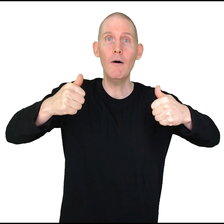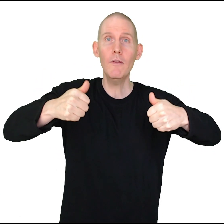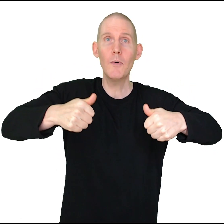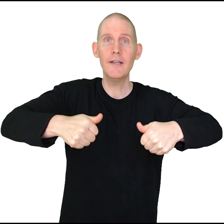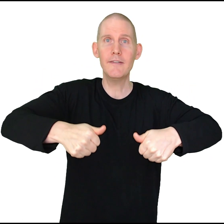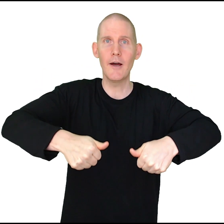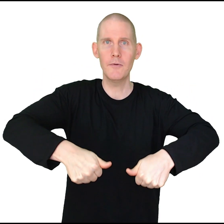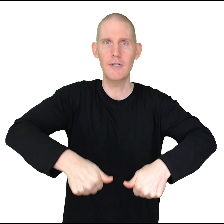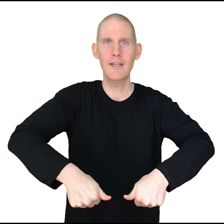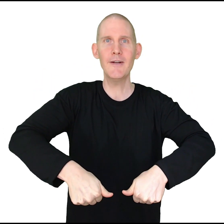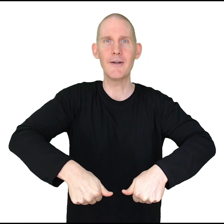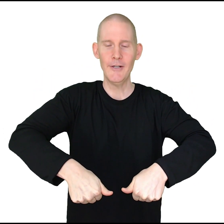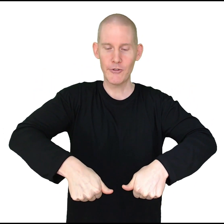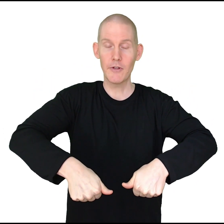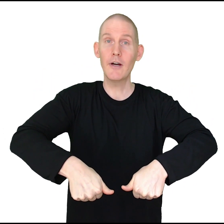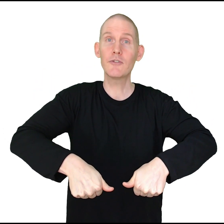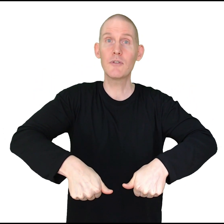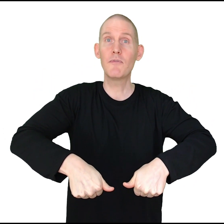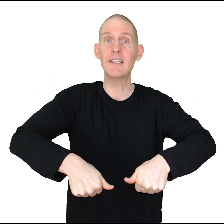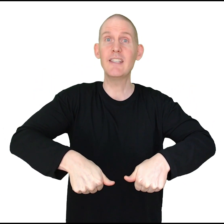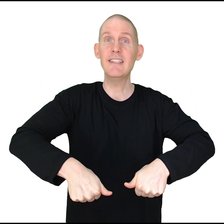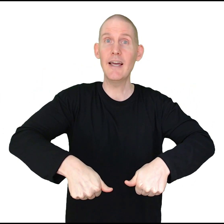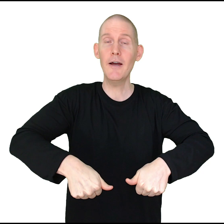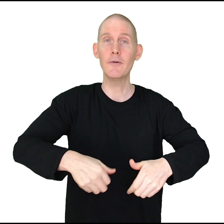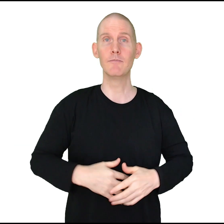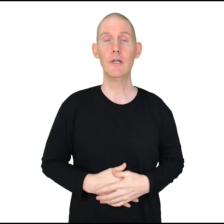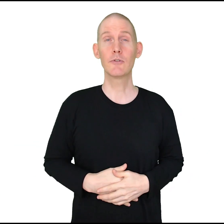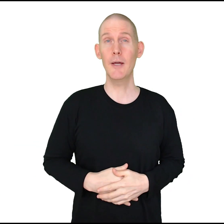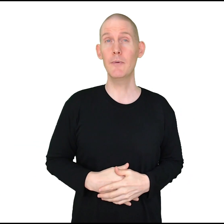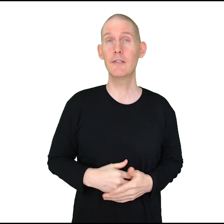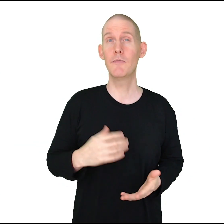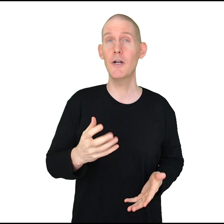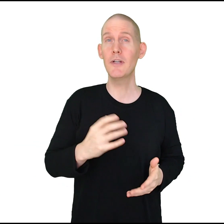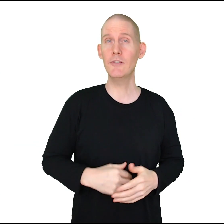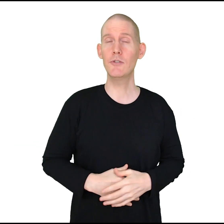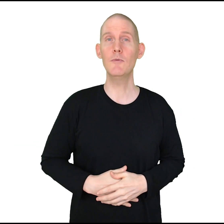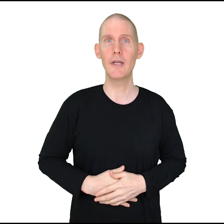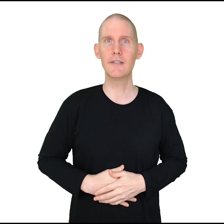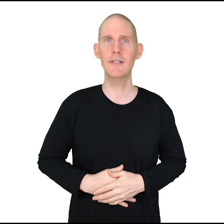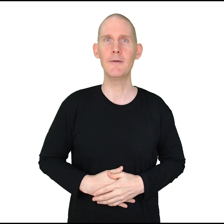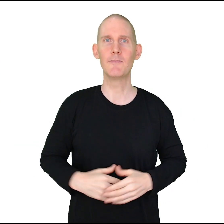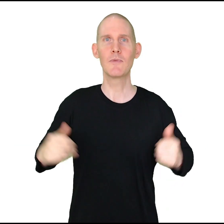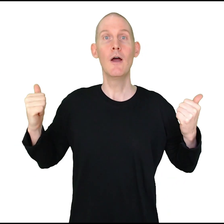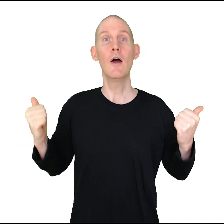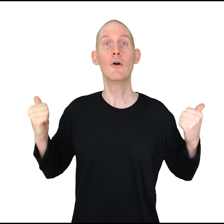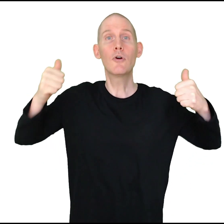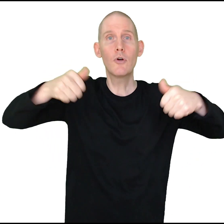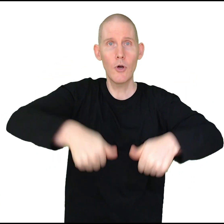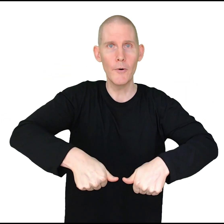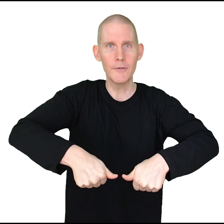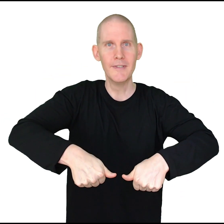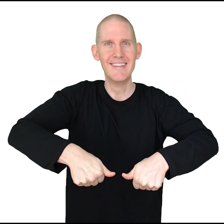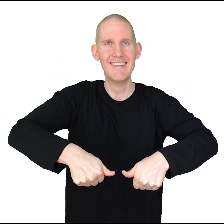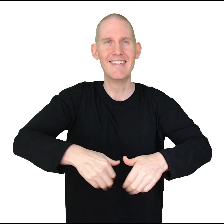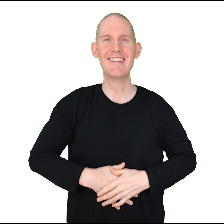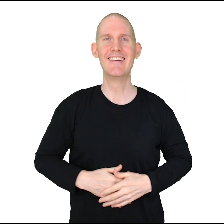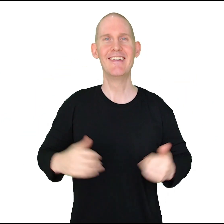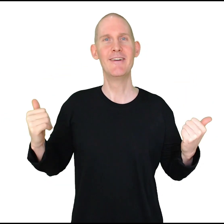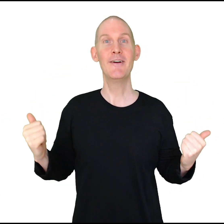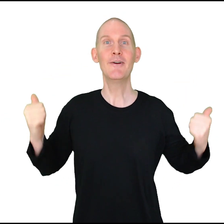way down here. So the knuckles are facing down. So that is a variation you may see. Coat.